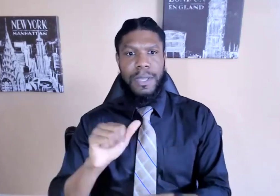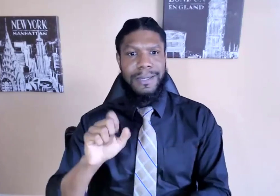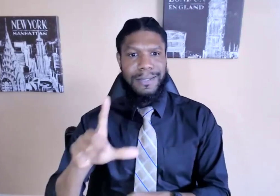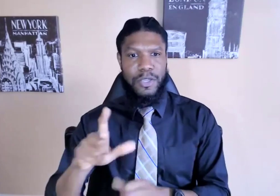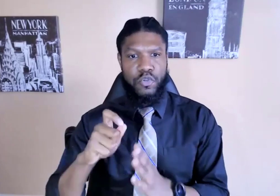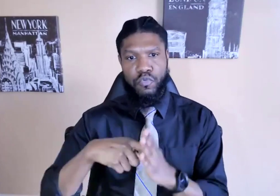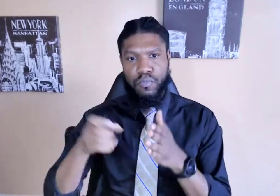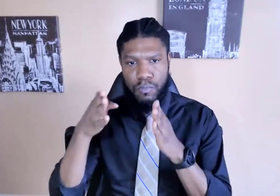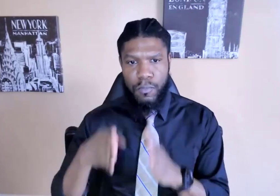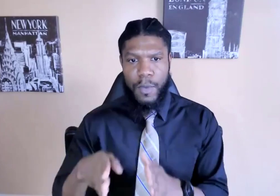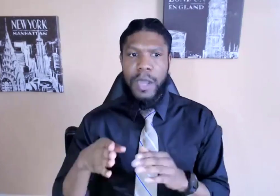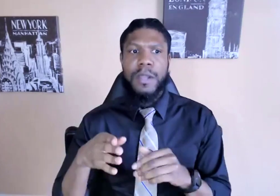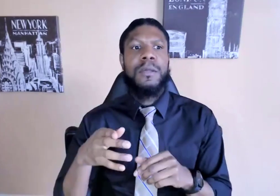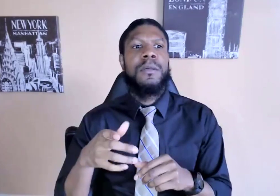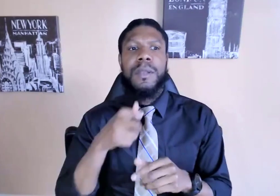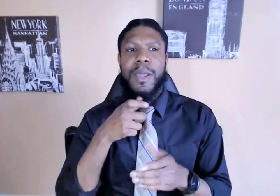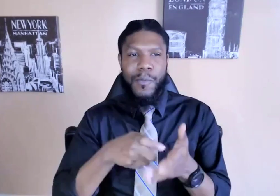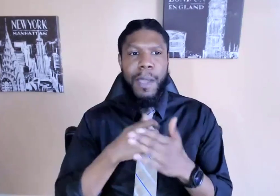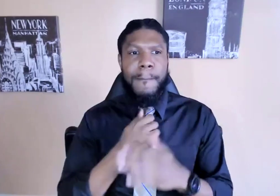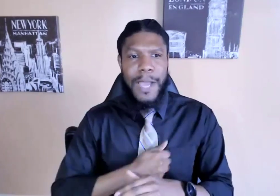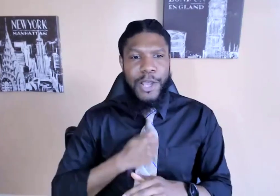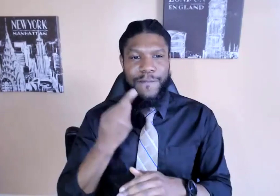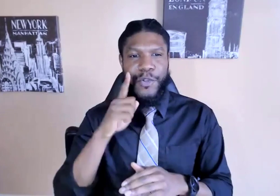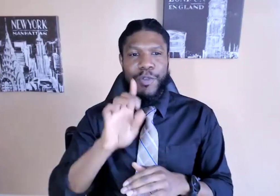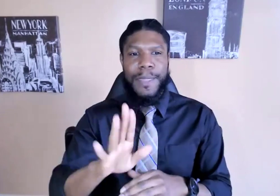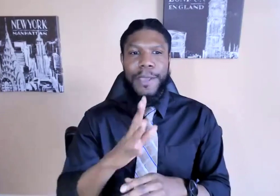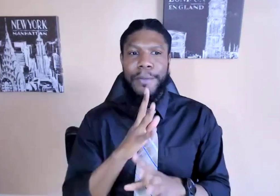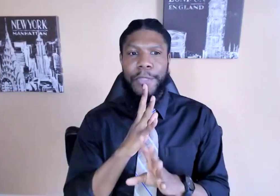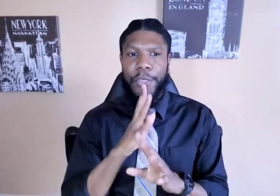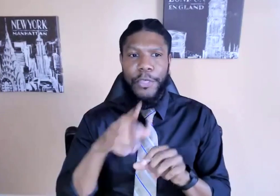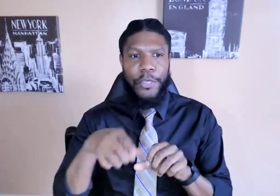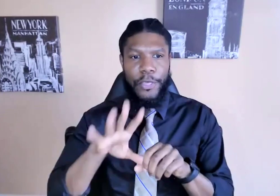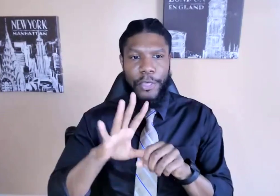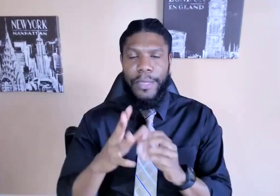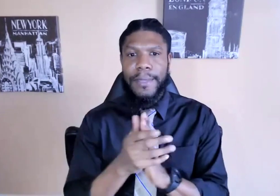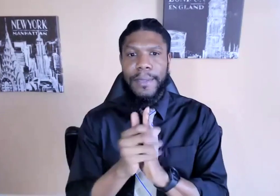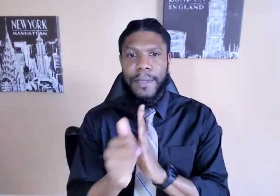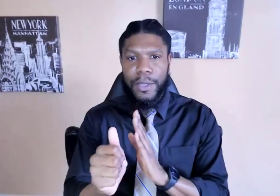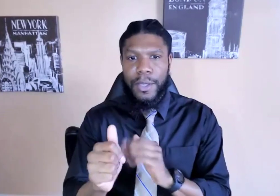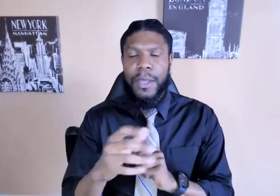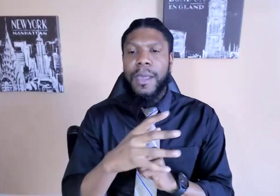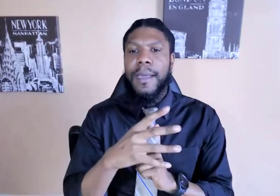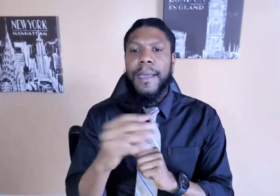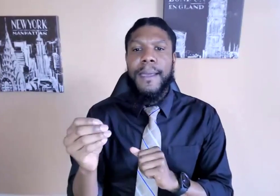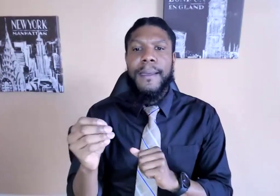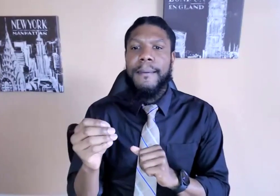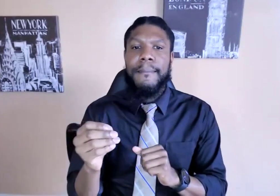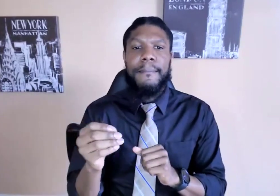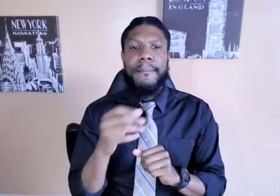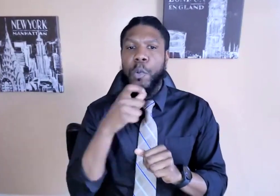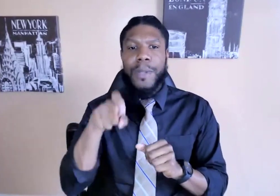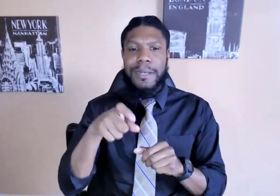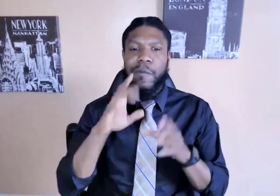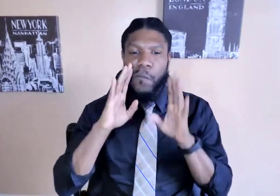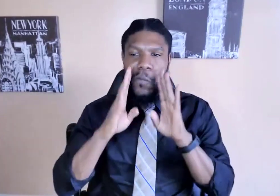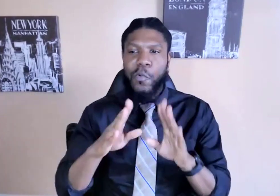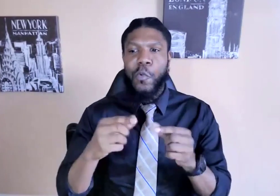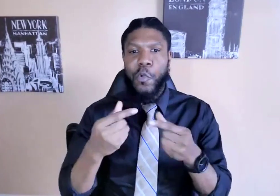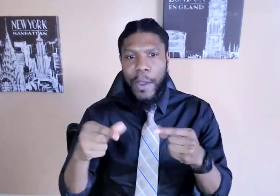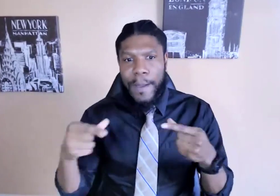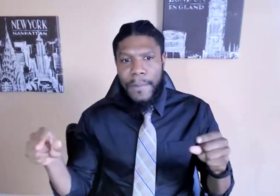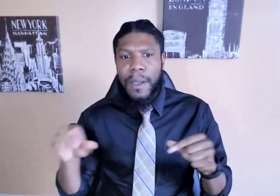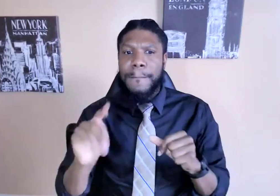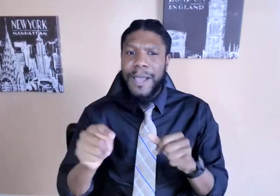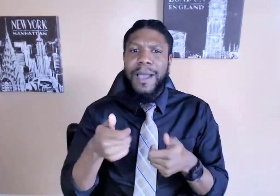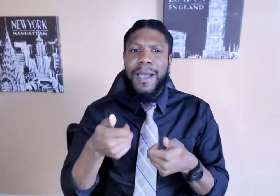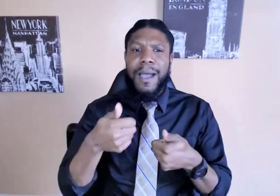need to apologize for their skills, and that they don't need to always focus on grammar, or there are other aspects of writing that they can